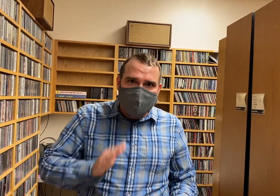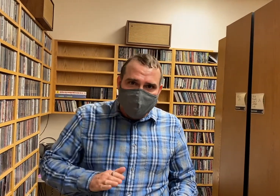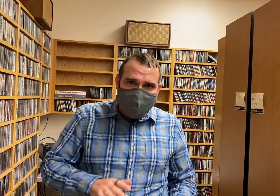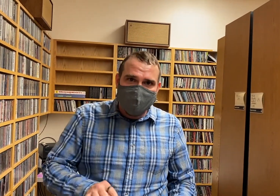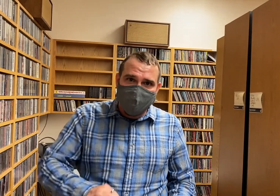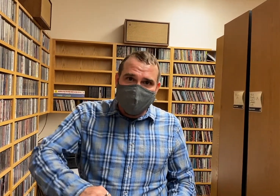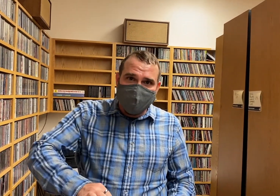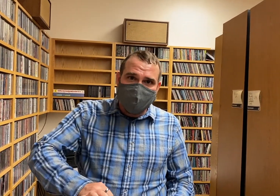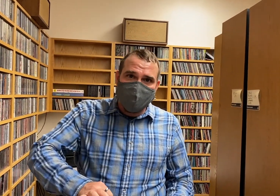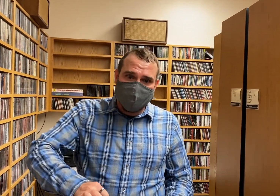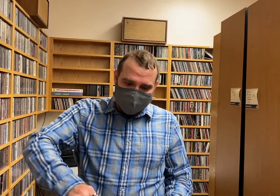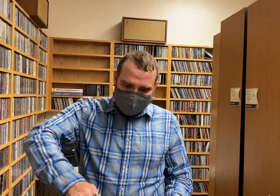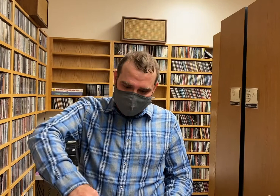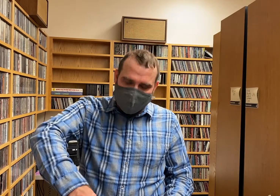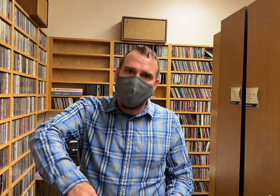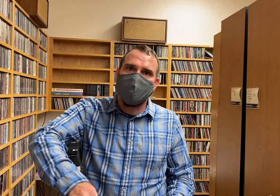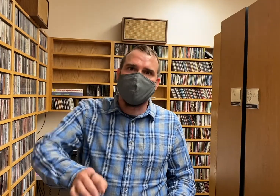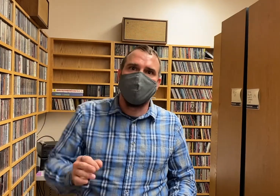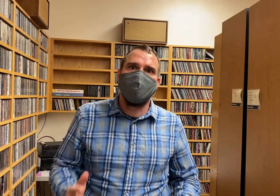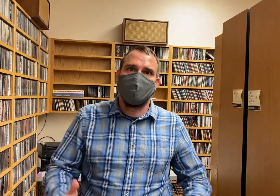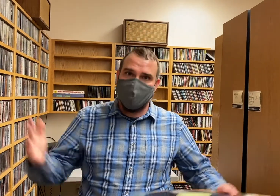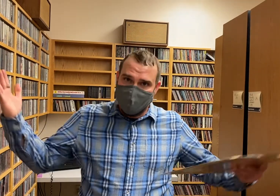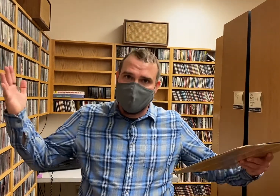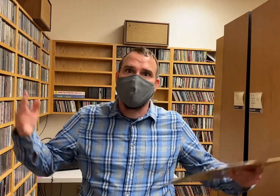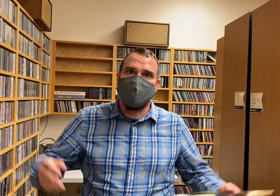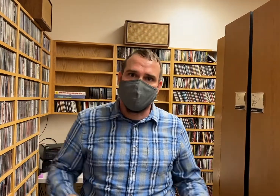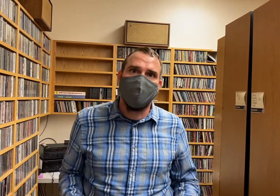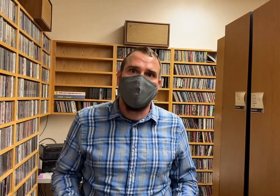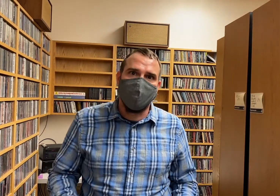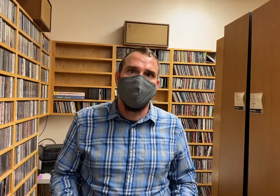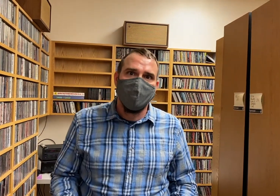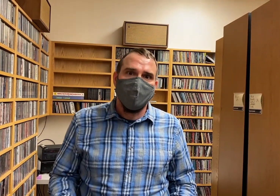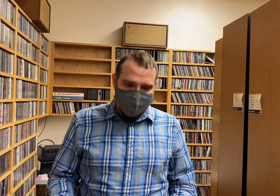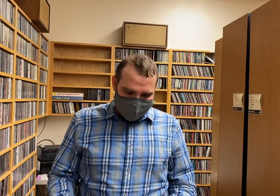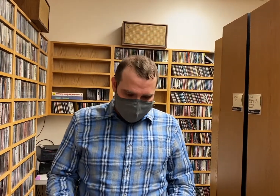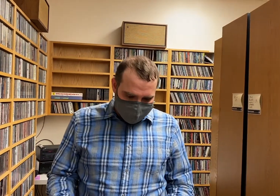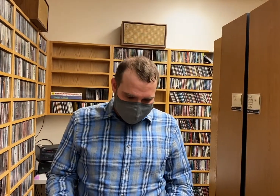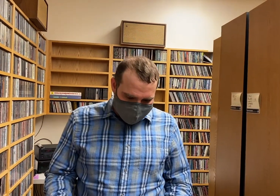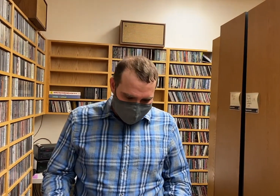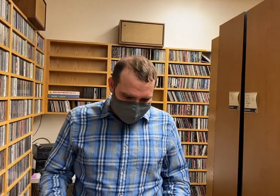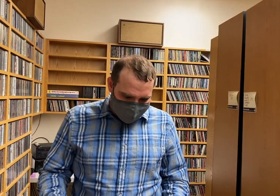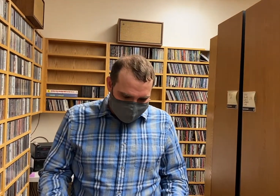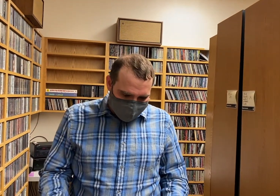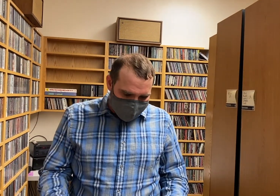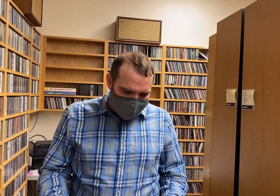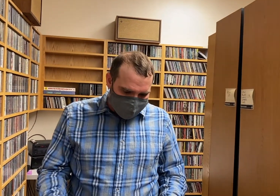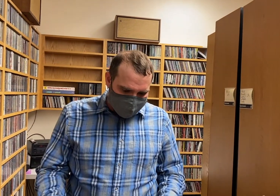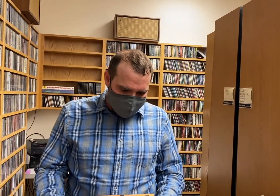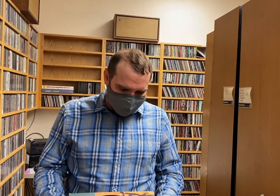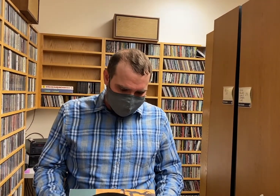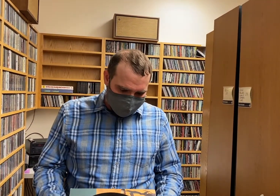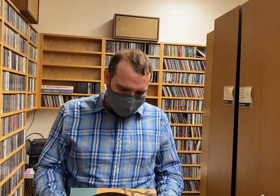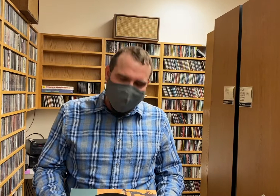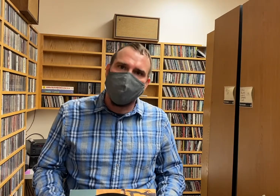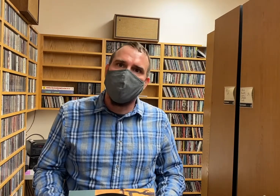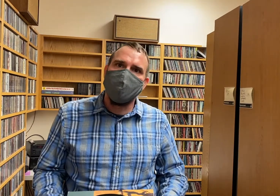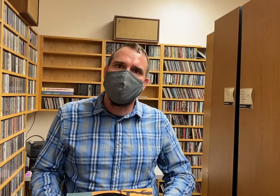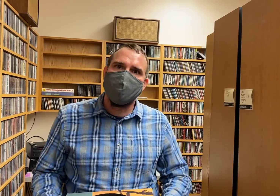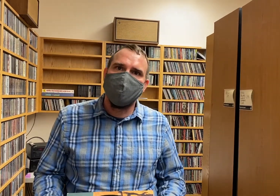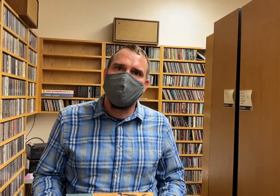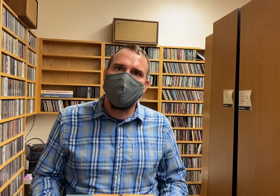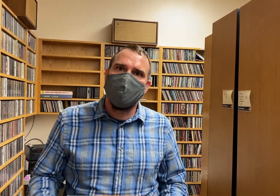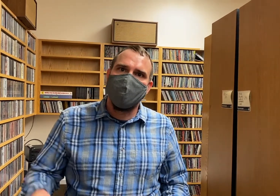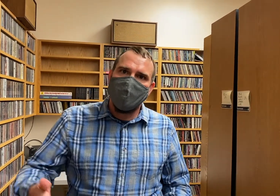It's like the record is whispering, and that microphone is then making it this loud piece of music. So yeah, some people associate